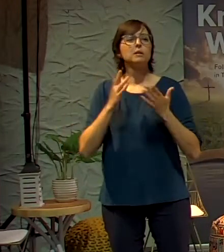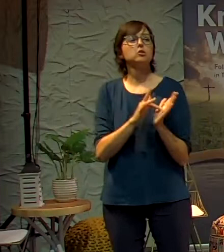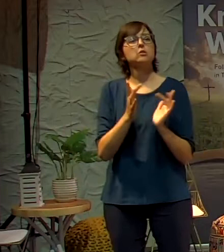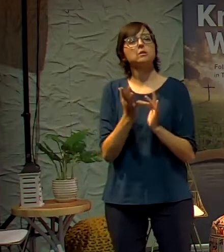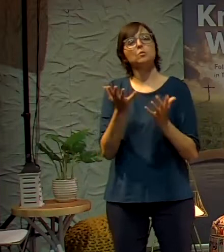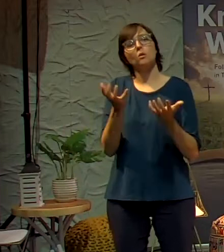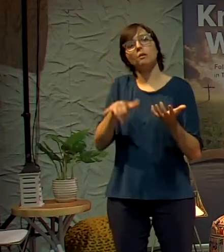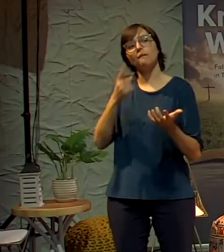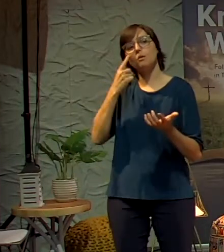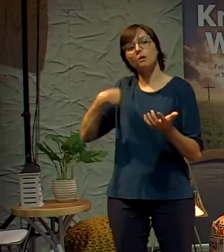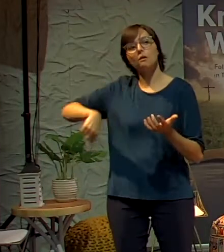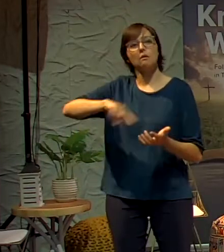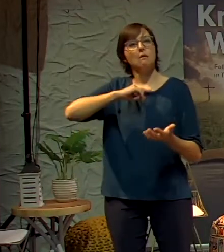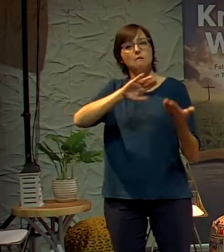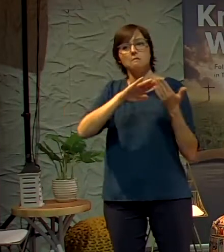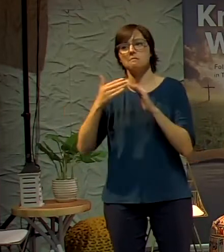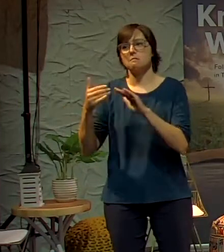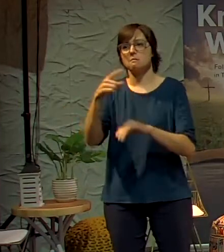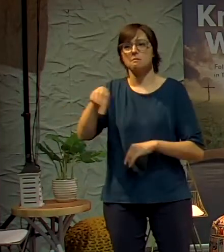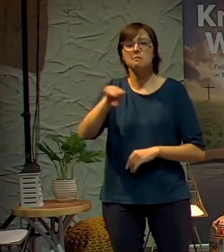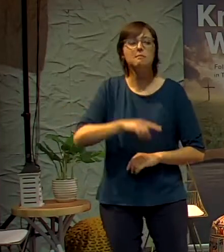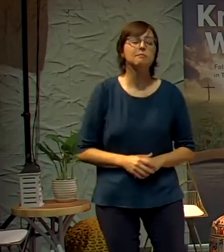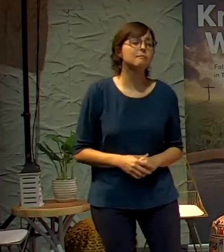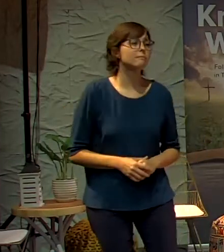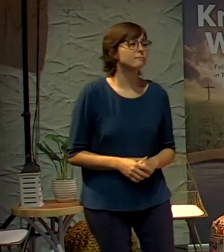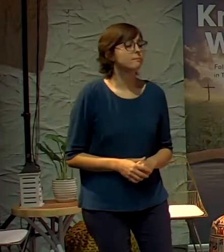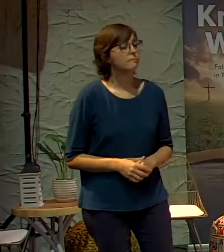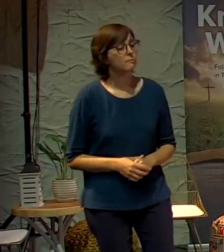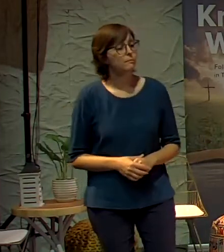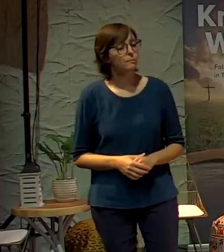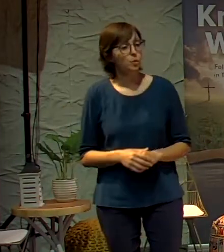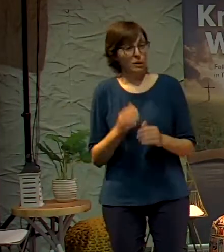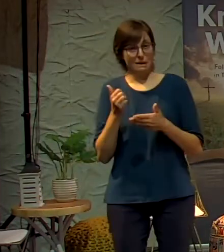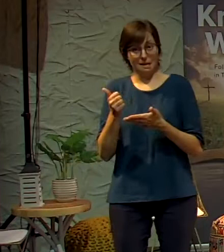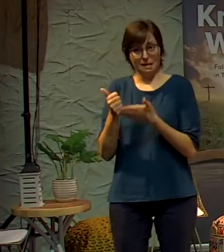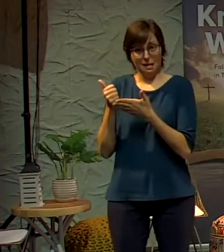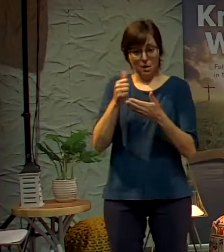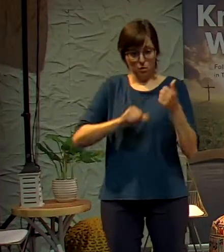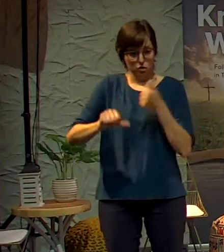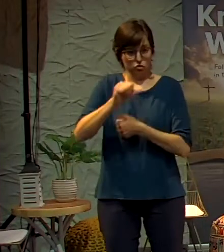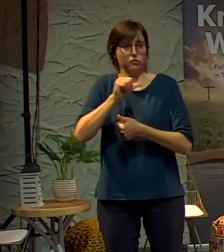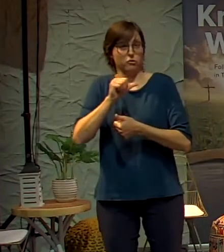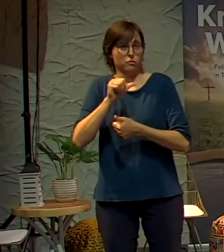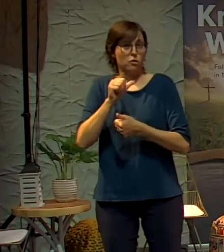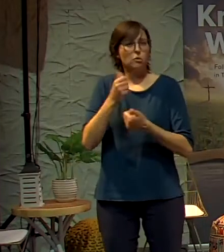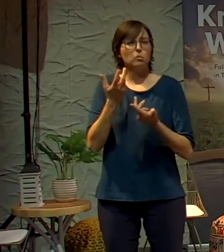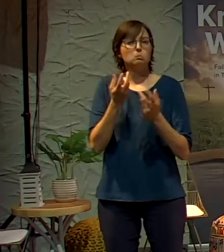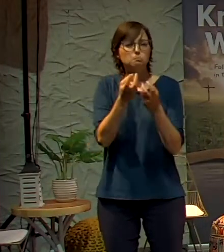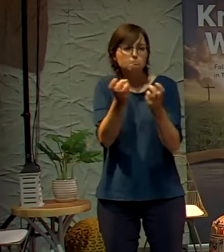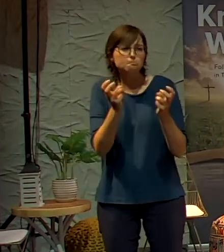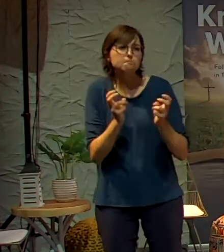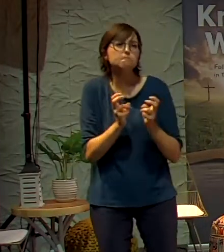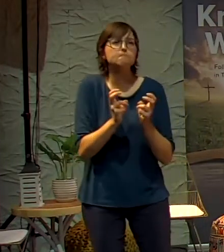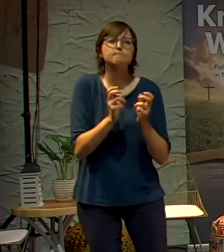community. You know, one of the things that we do when we help each other become a Christian is that we sit down and do personal Bible studies with each